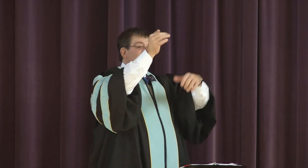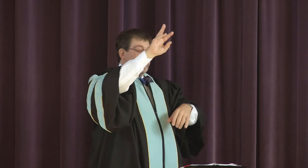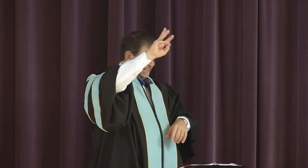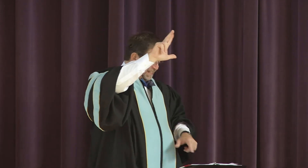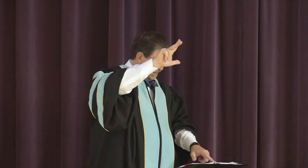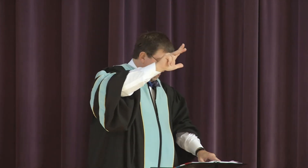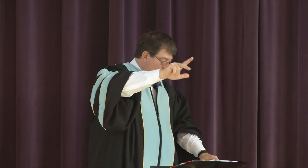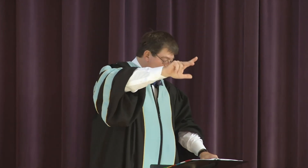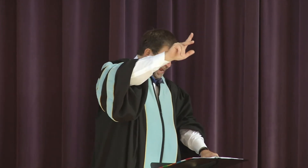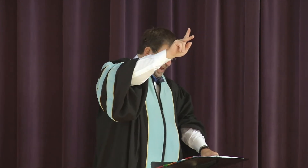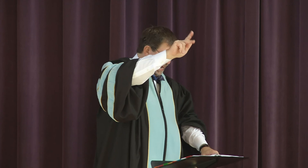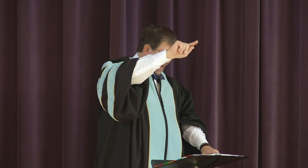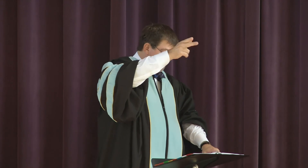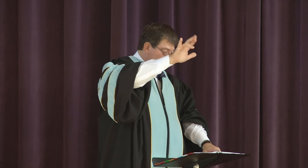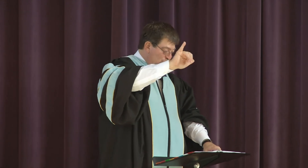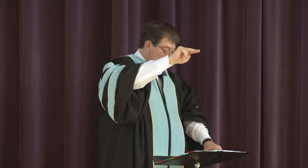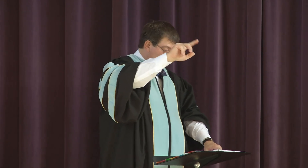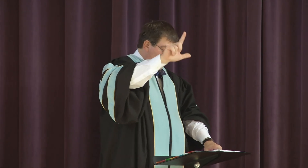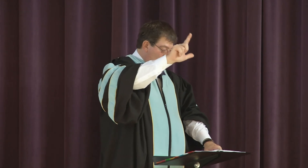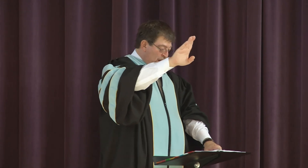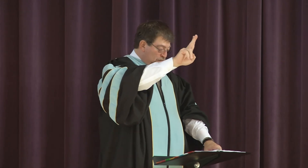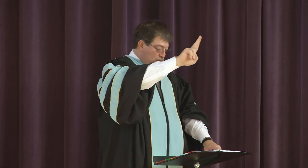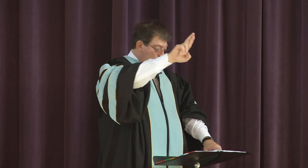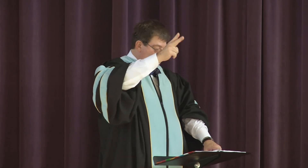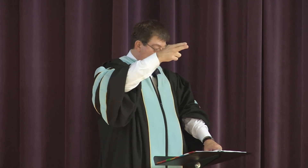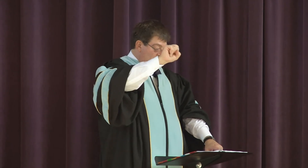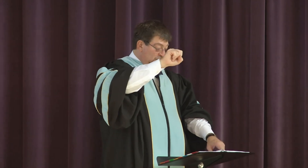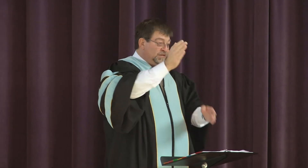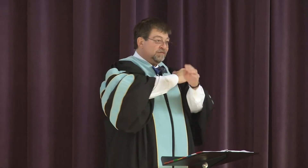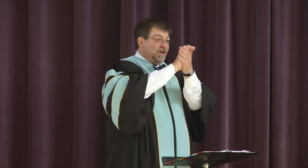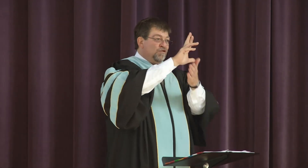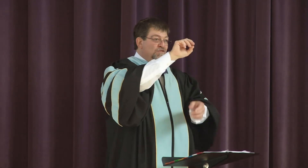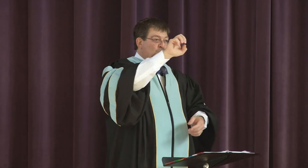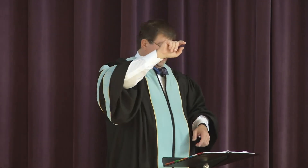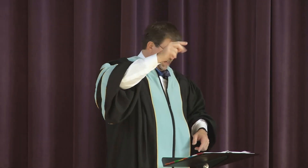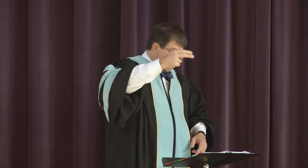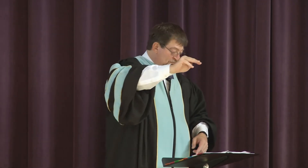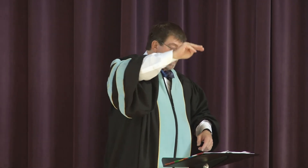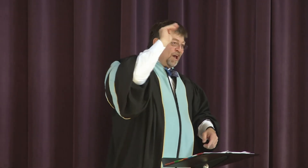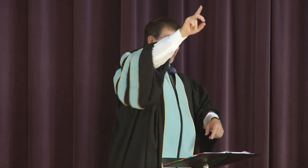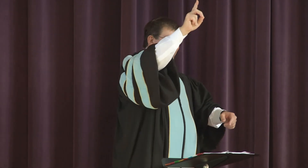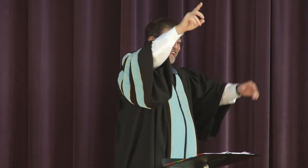Class of 1963, Catherine L. Burris Rotheth.